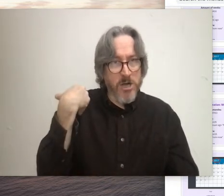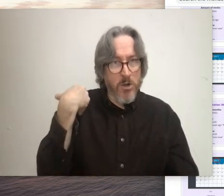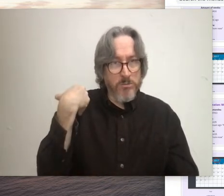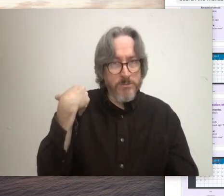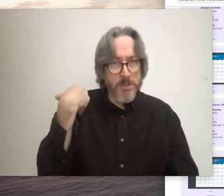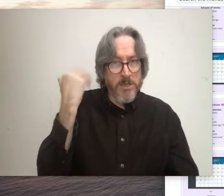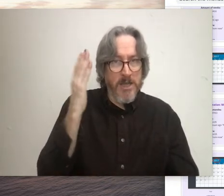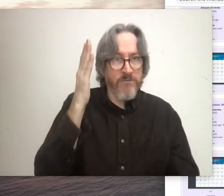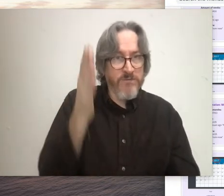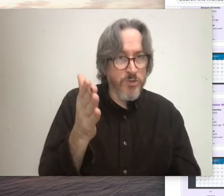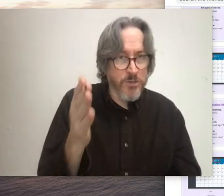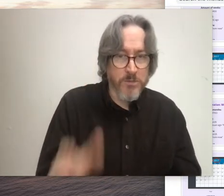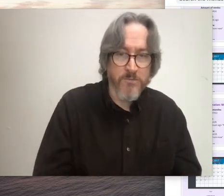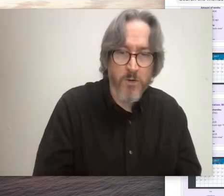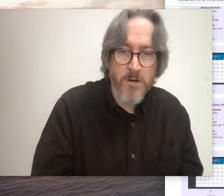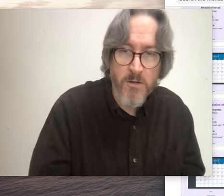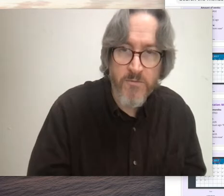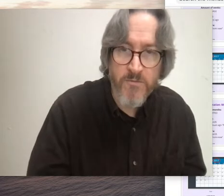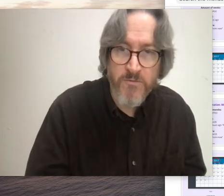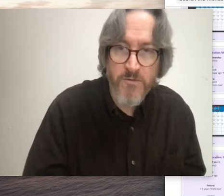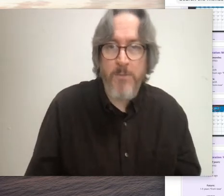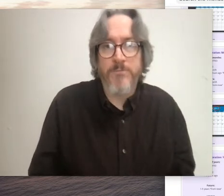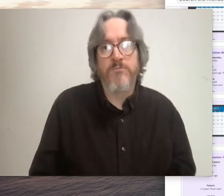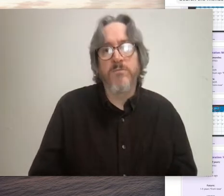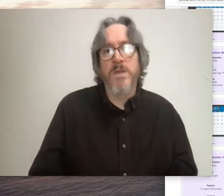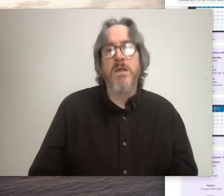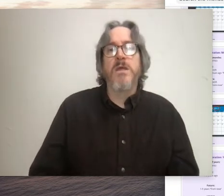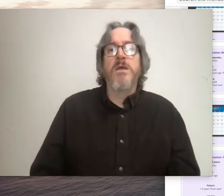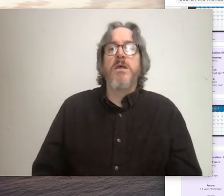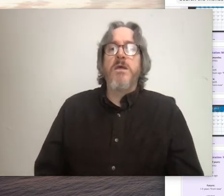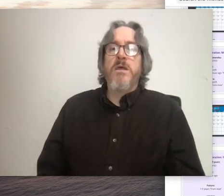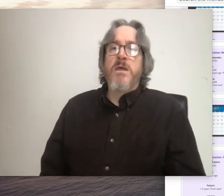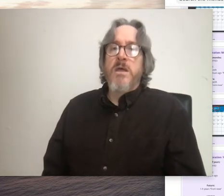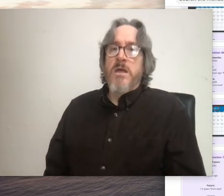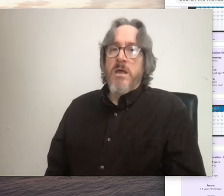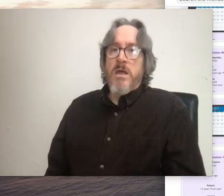for ago and future for from now.